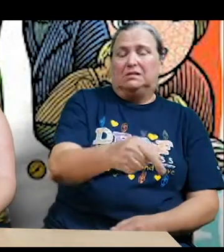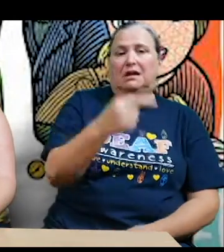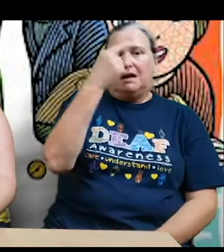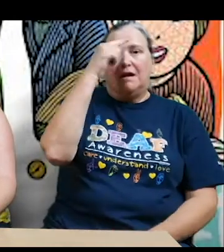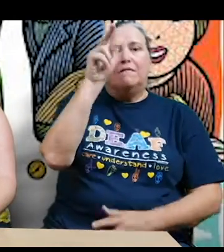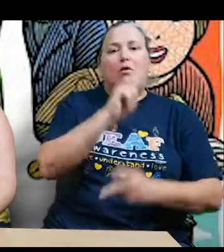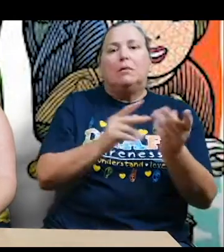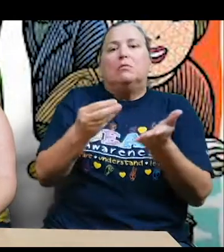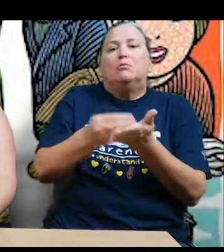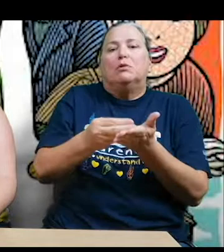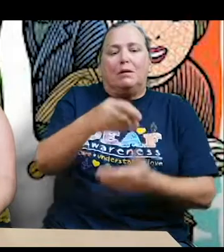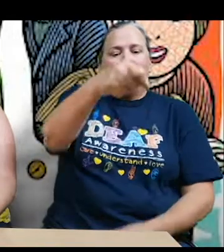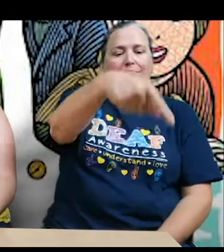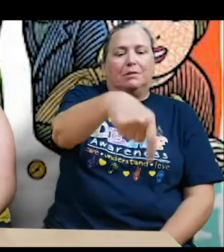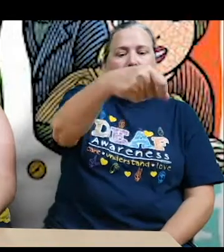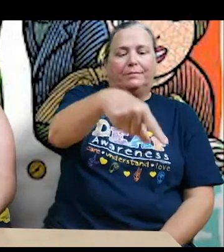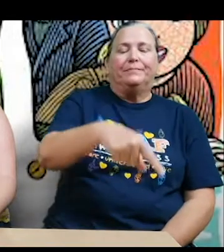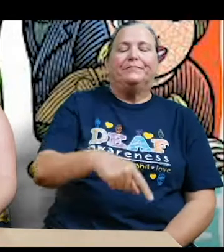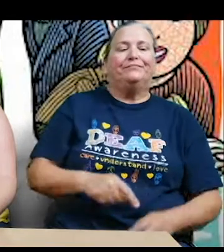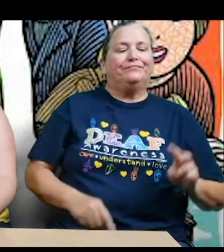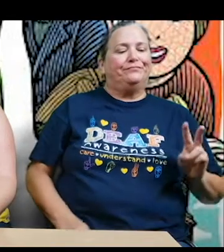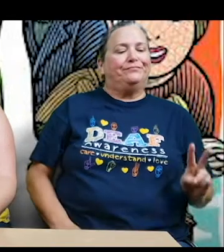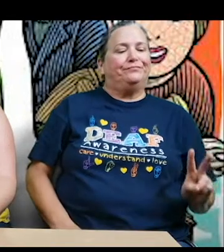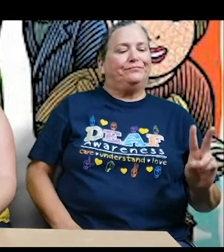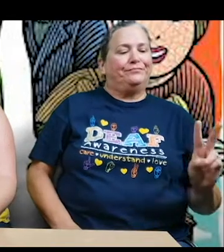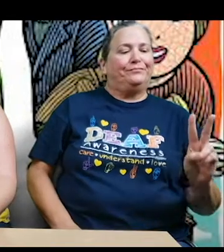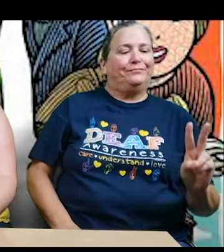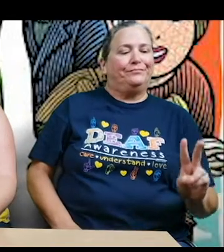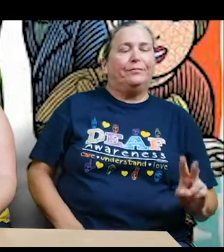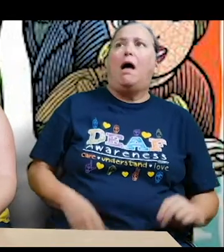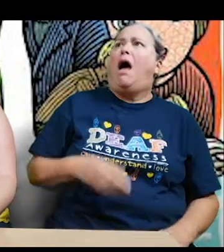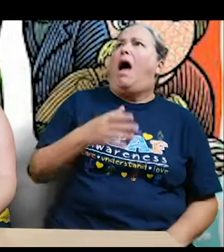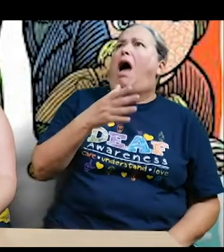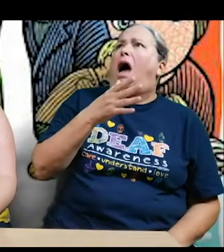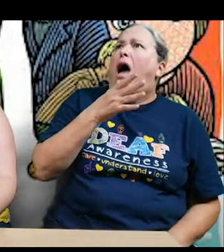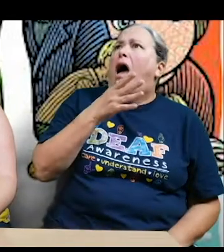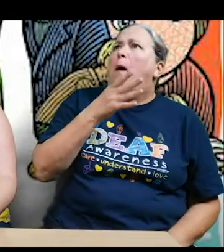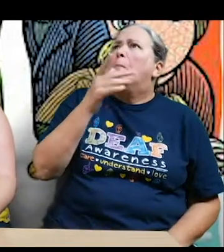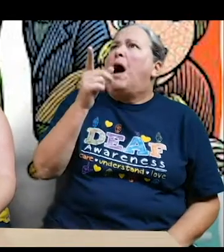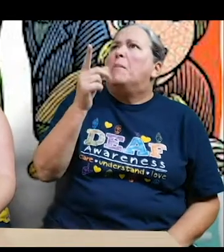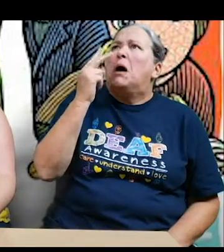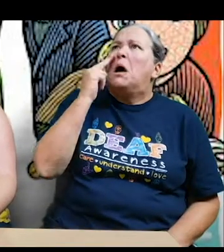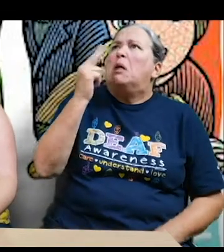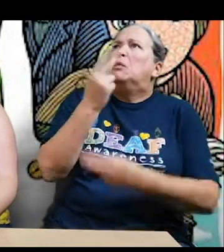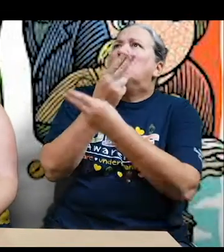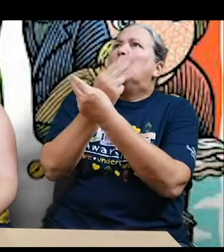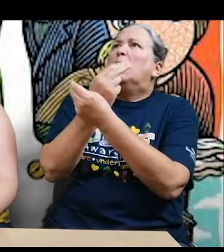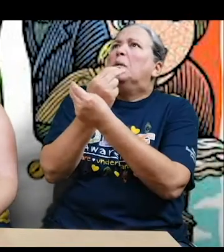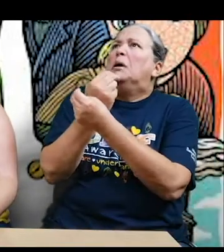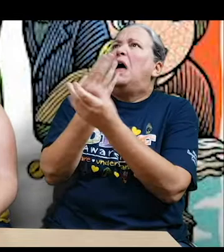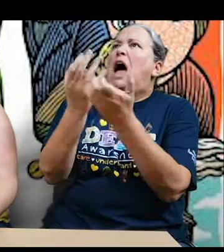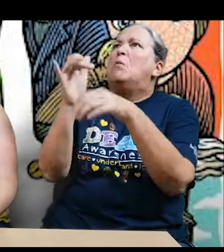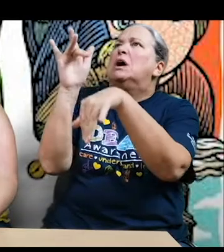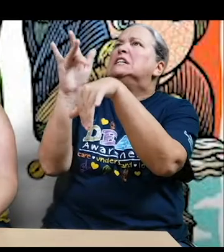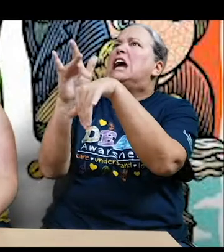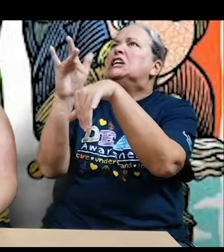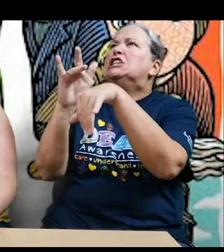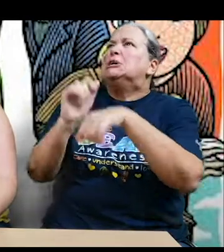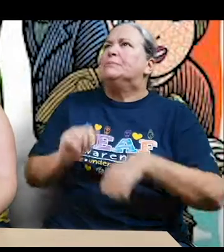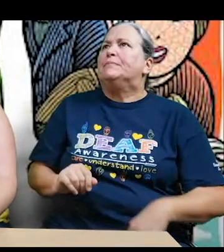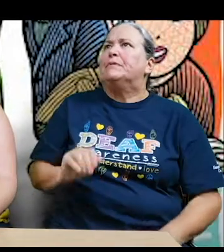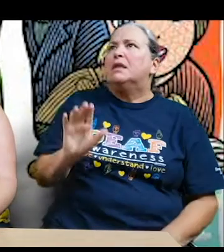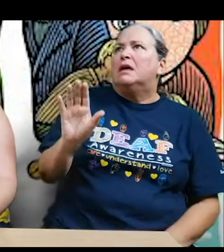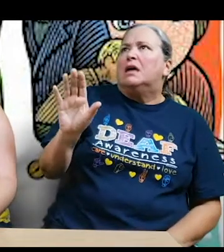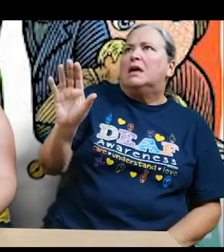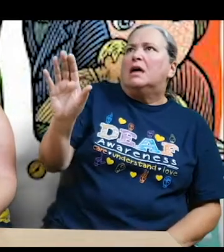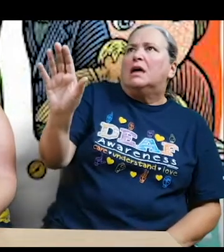it. "Mama," said a small child, "look at that bunny. I want to touch him." He reached